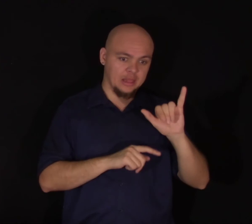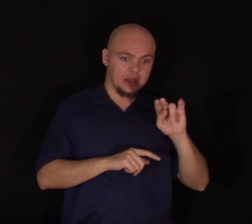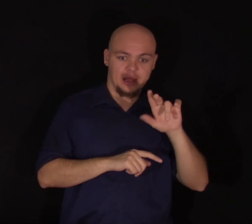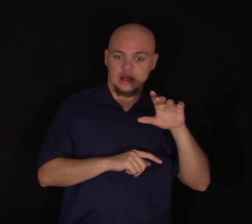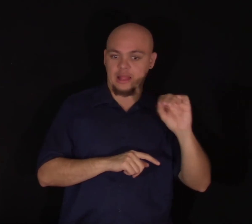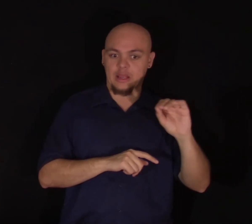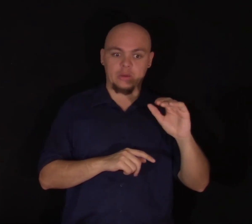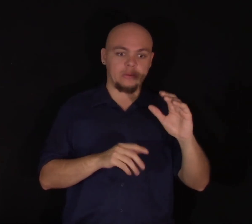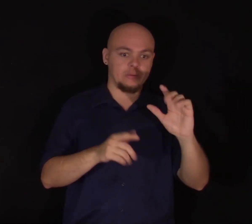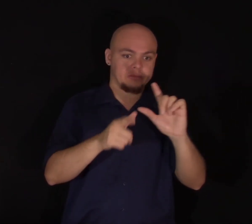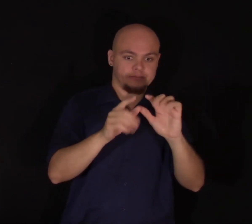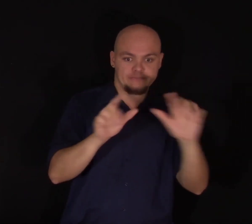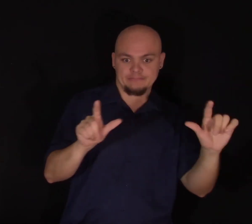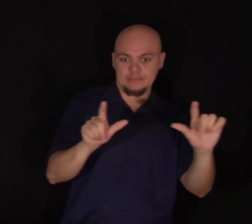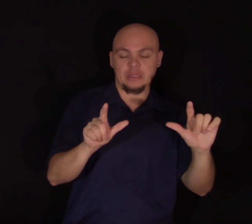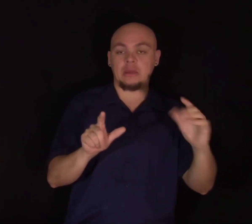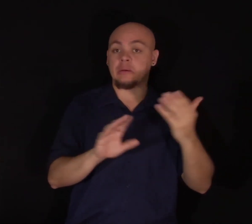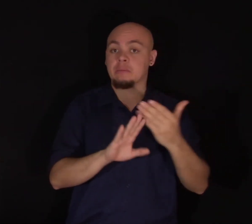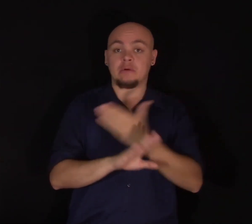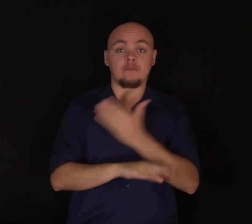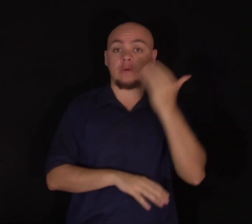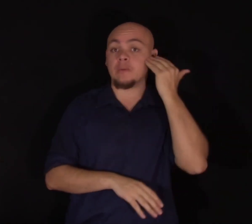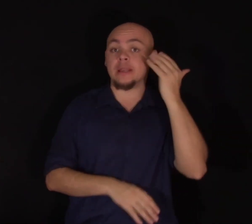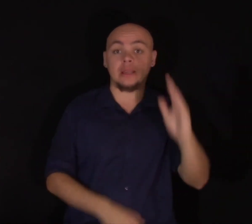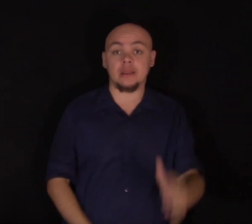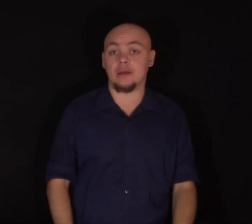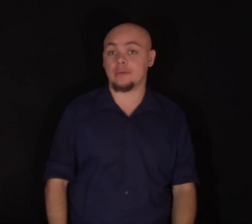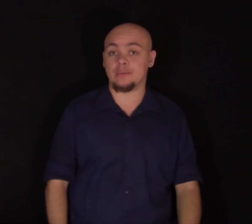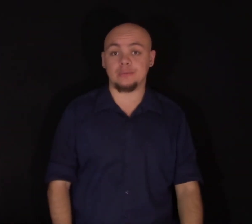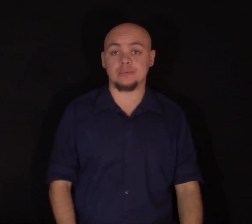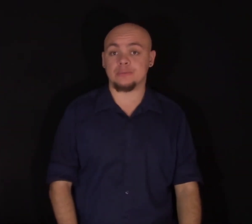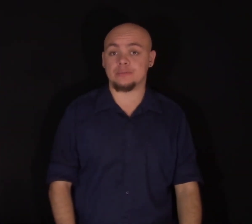never even knew existed.